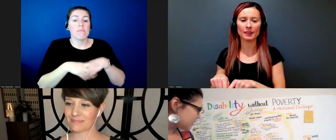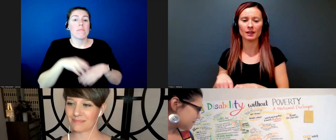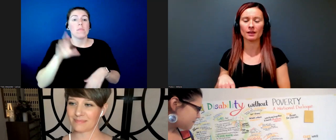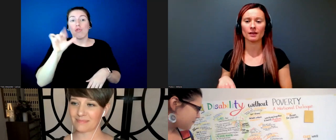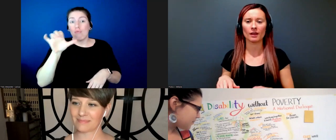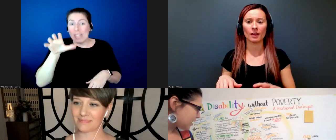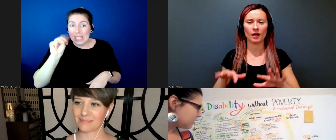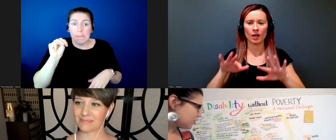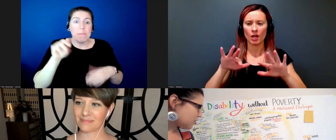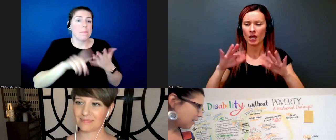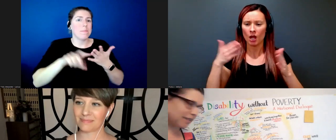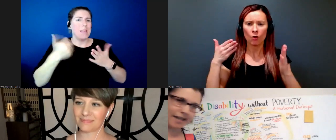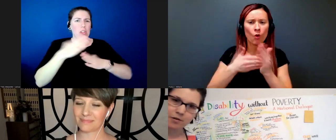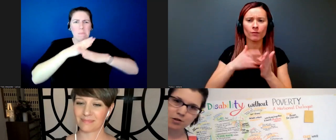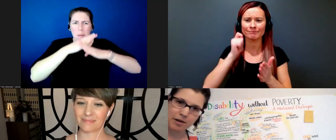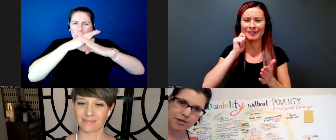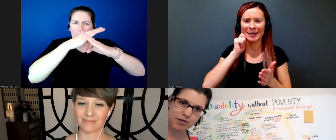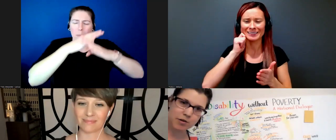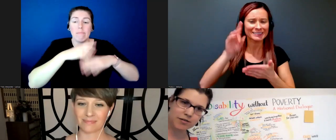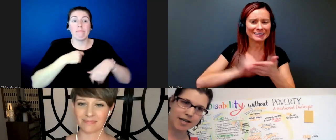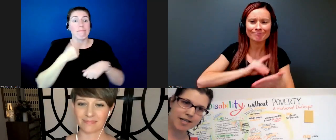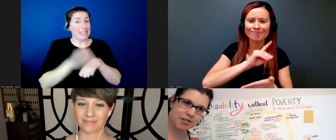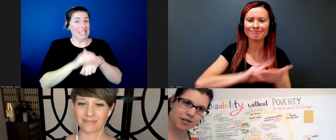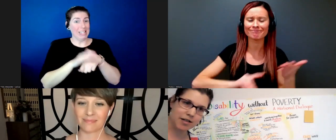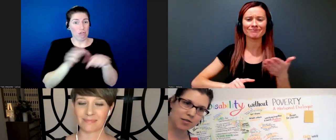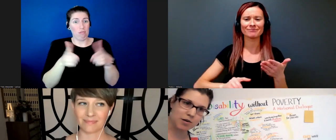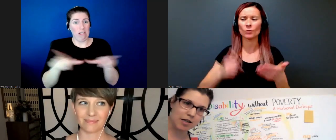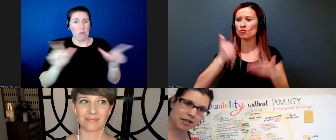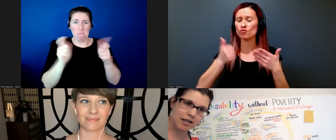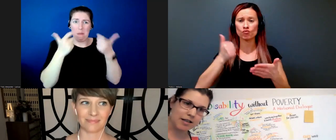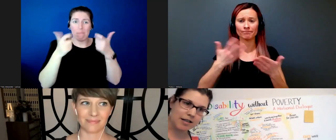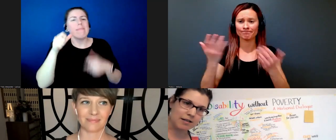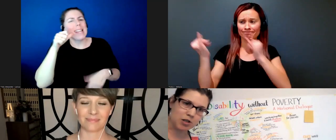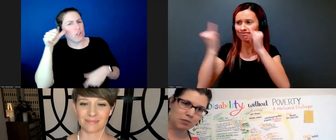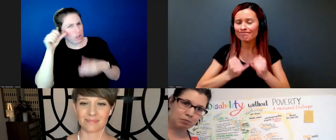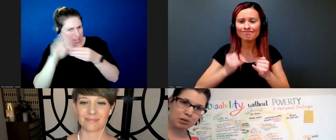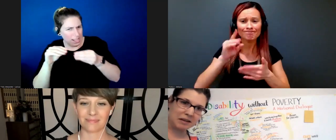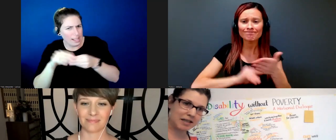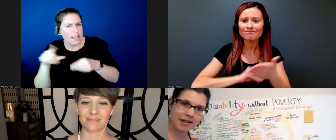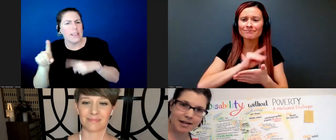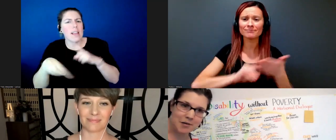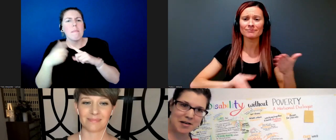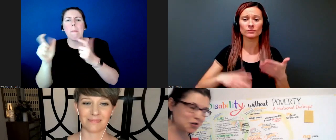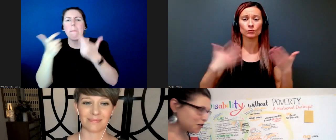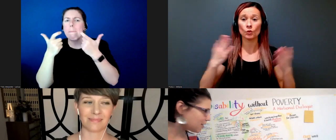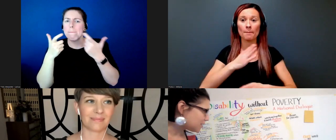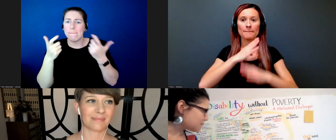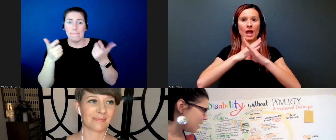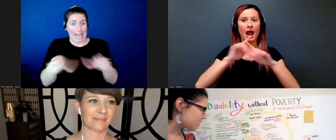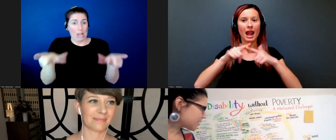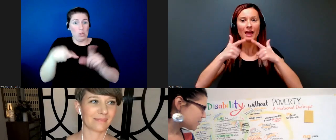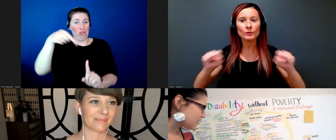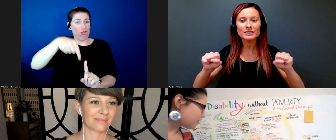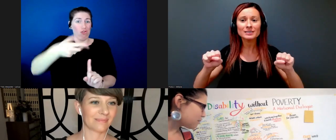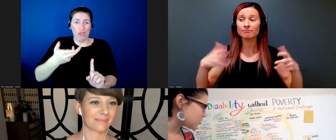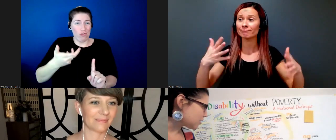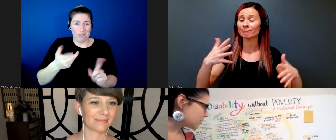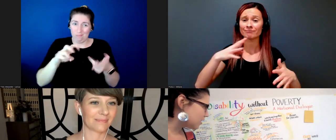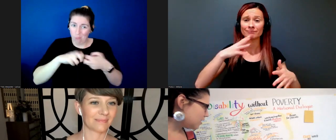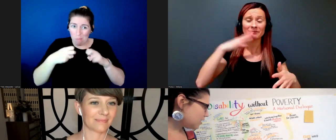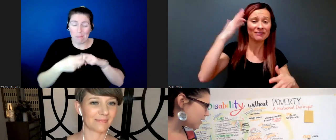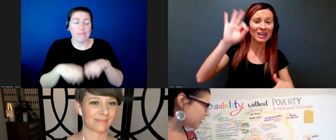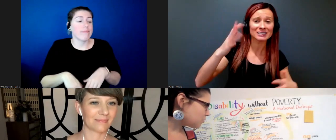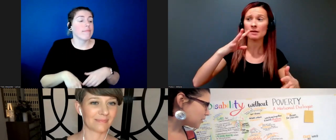barriers, English and language barriers. We heard that yesterday as well. Just plain language, access to